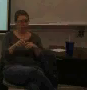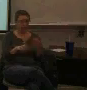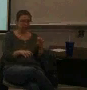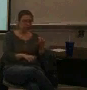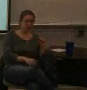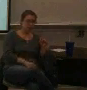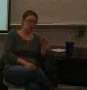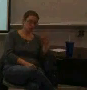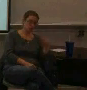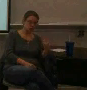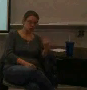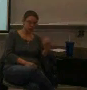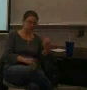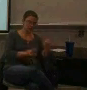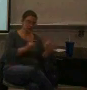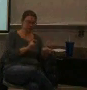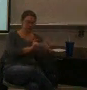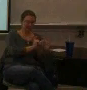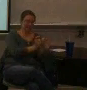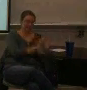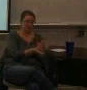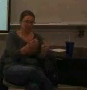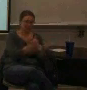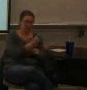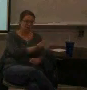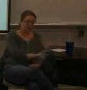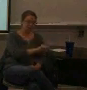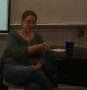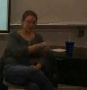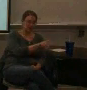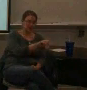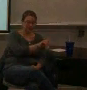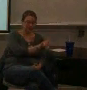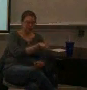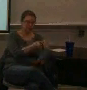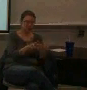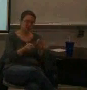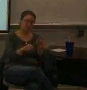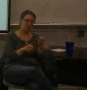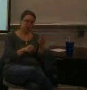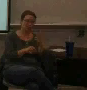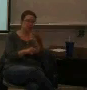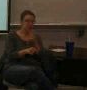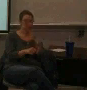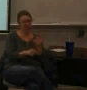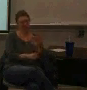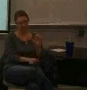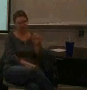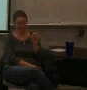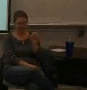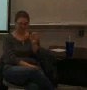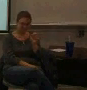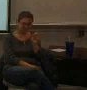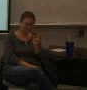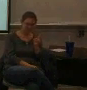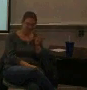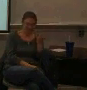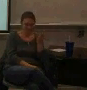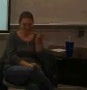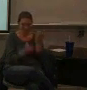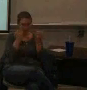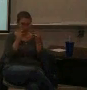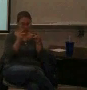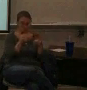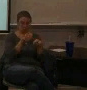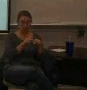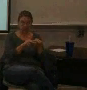have evolved to get lower salinity down to fresh water, right, and back and forth. So they do okay if you're kind of have a moderate salinity,